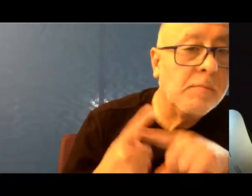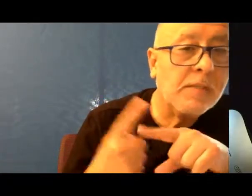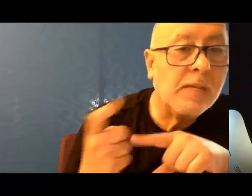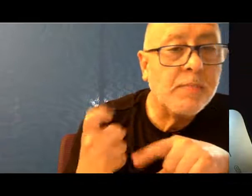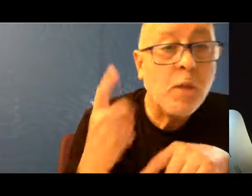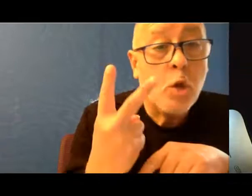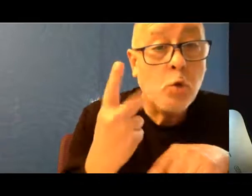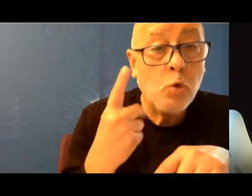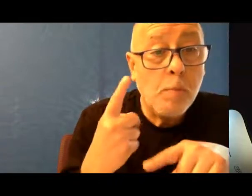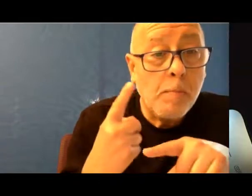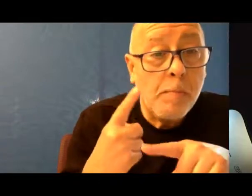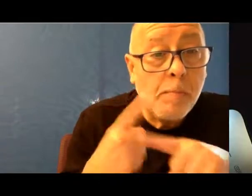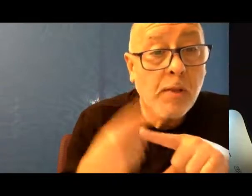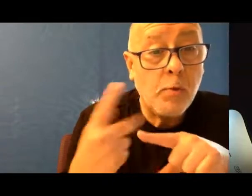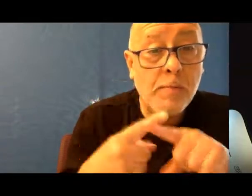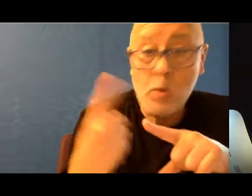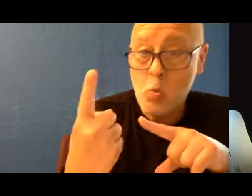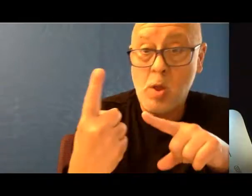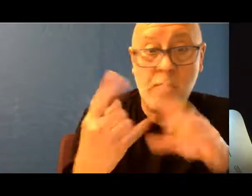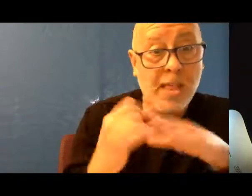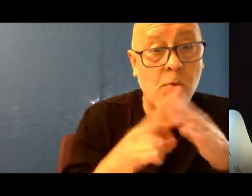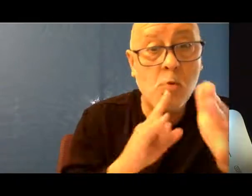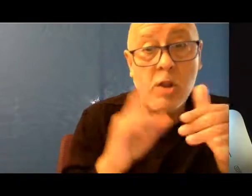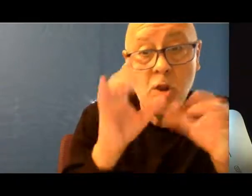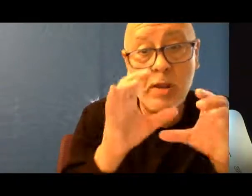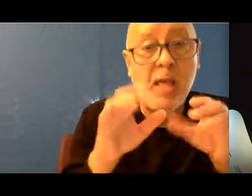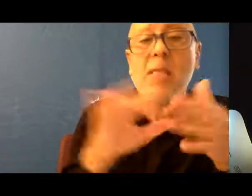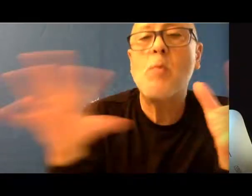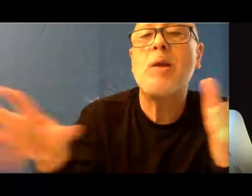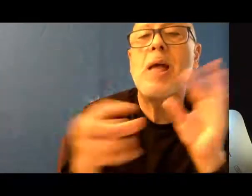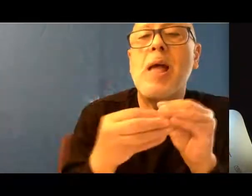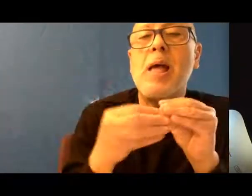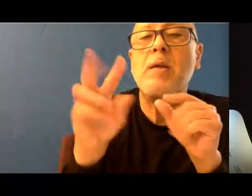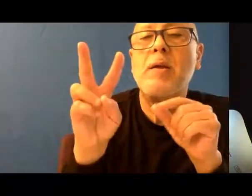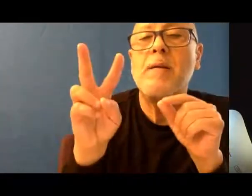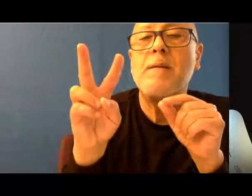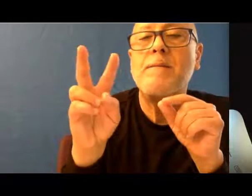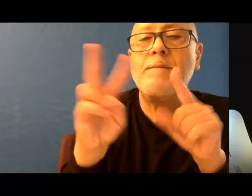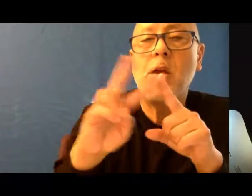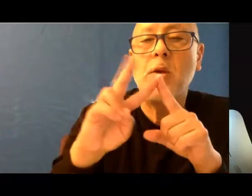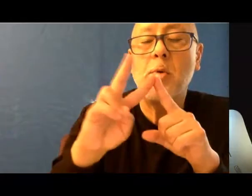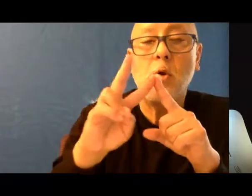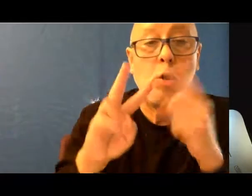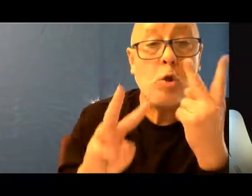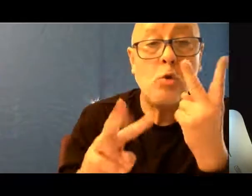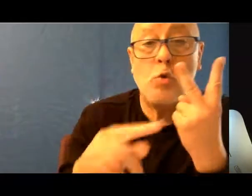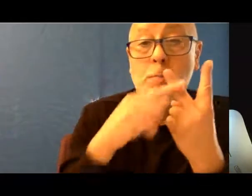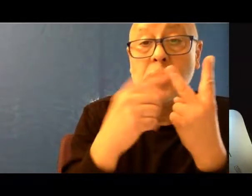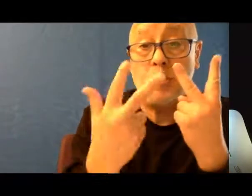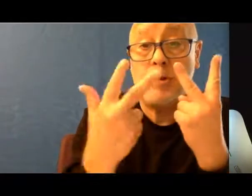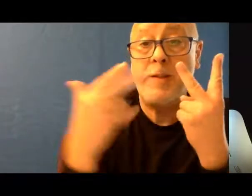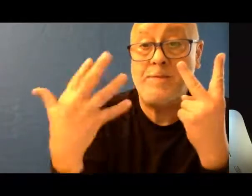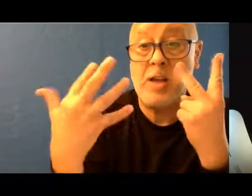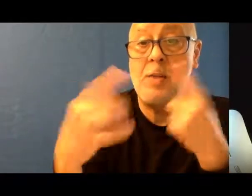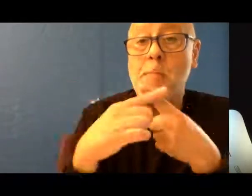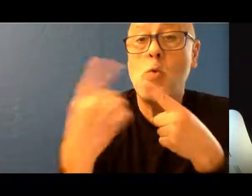So 2 plus 3 plus 1 is what we're really looking at, and then we're going to add the variable. So 2 plus 3 is 5, plus